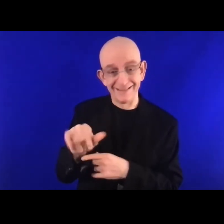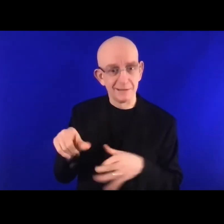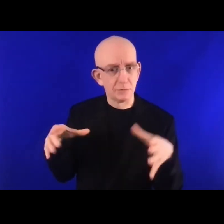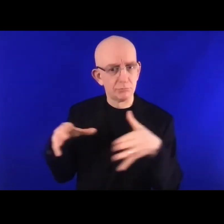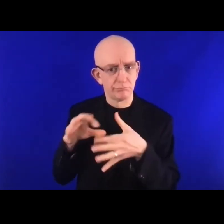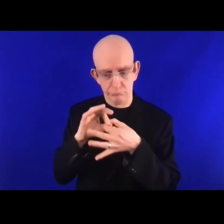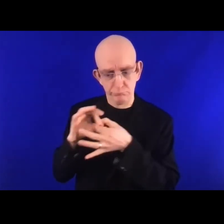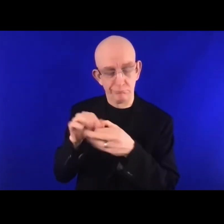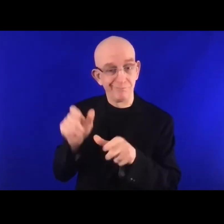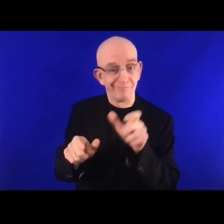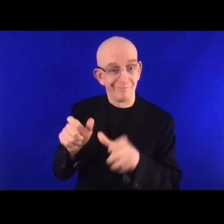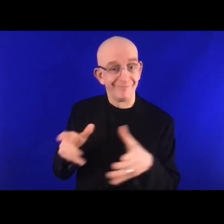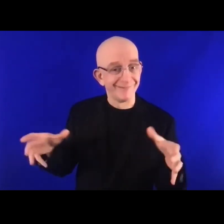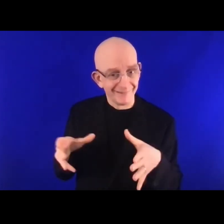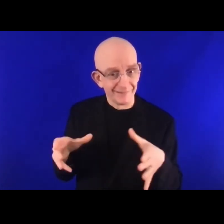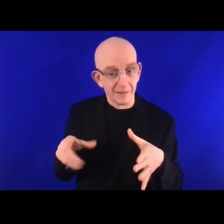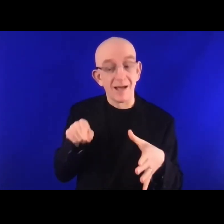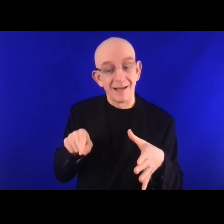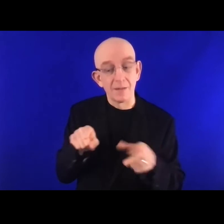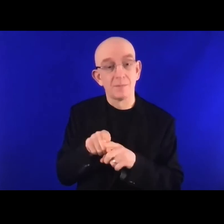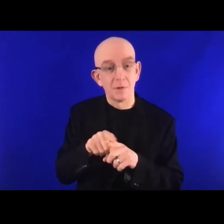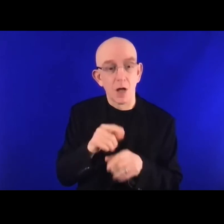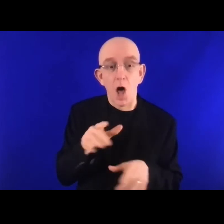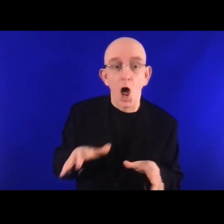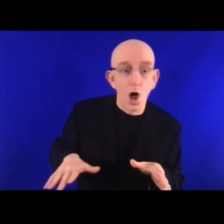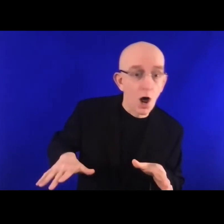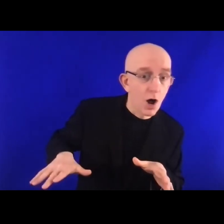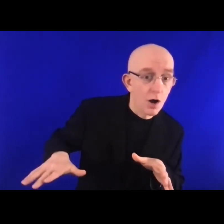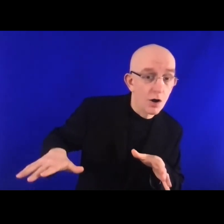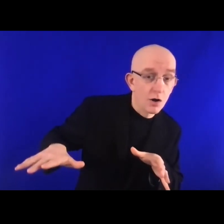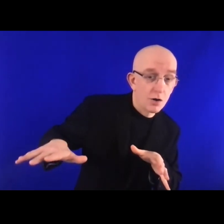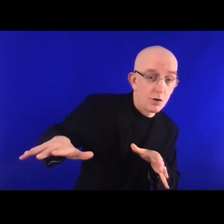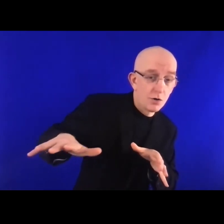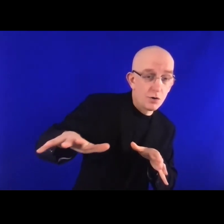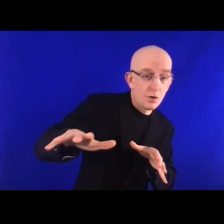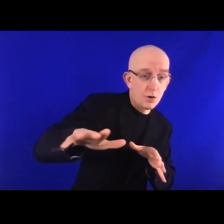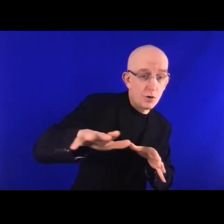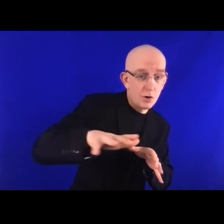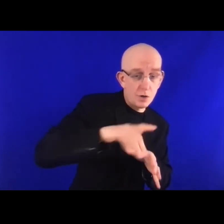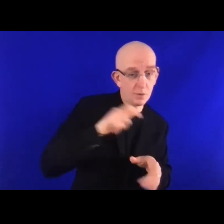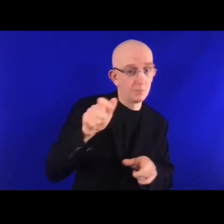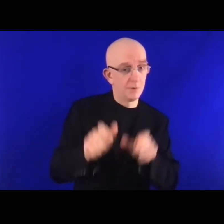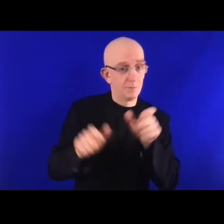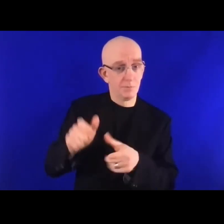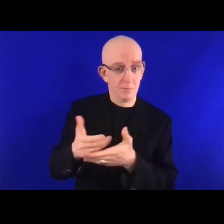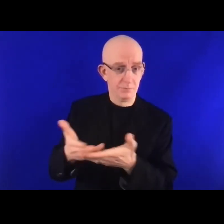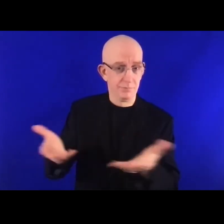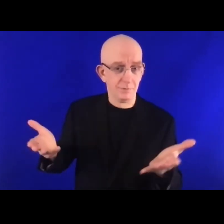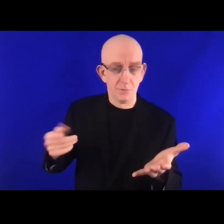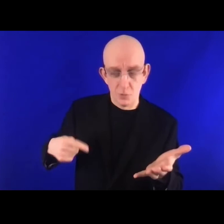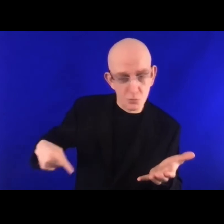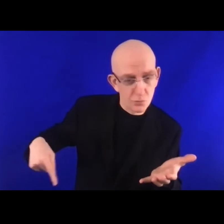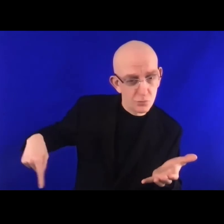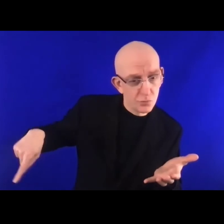need to cooperate and we need to show that we care about our youth with disability, and we are ready